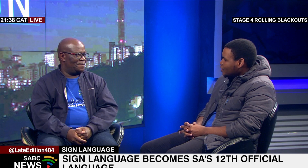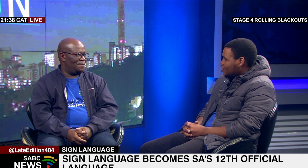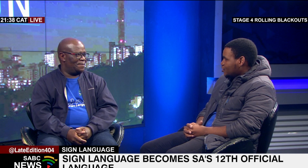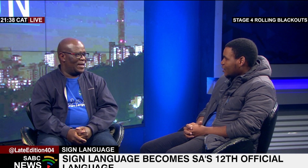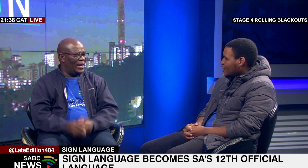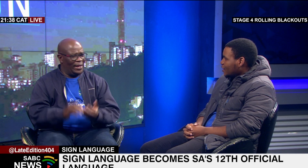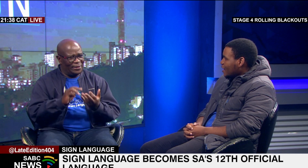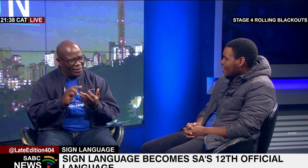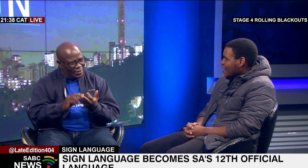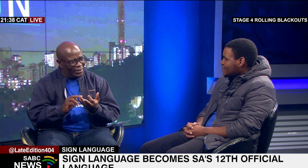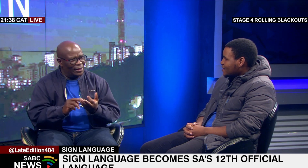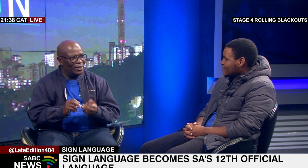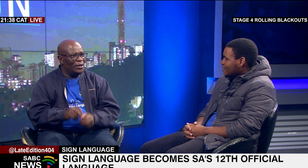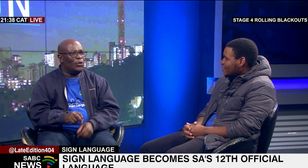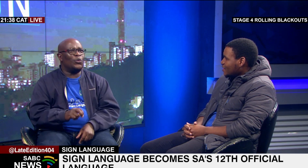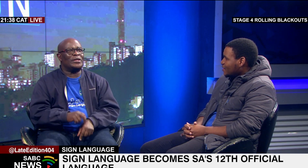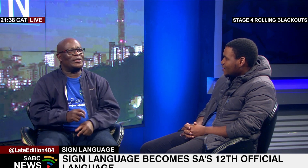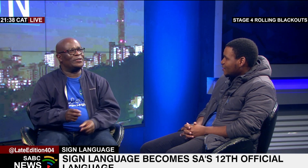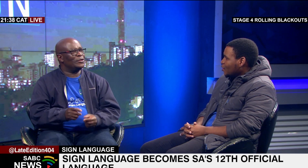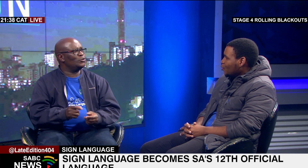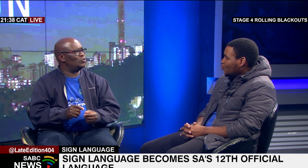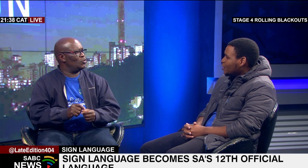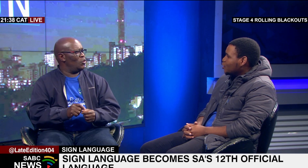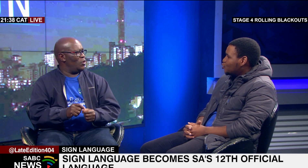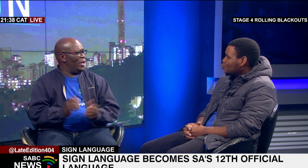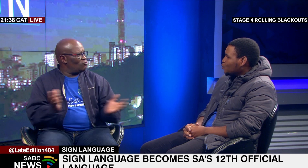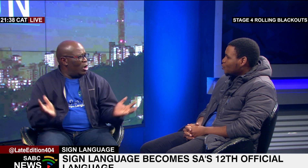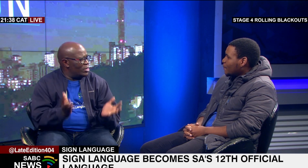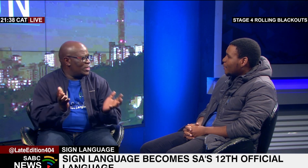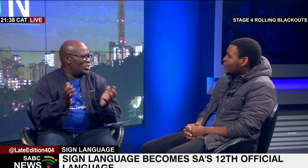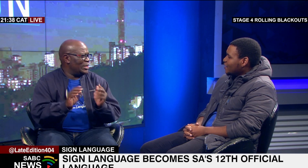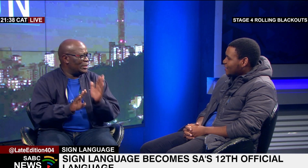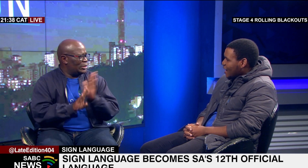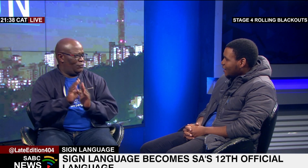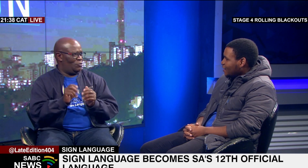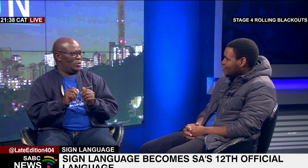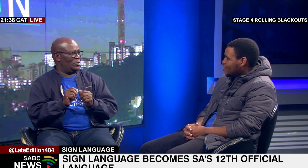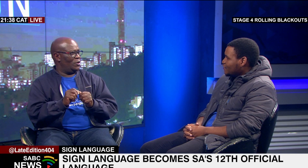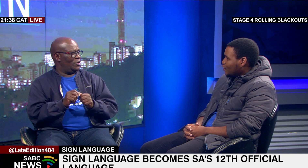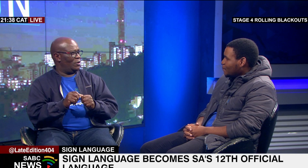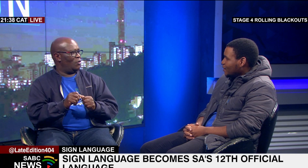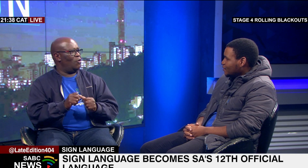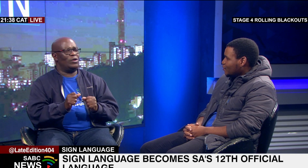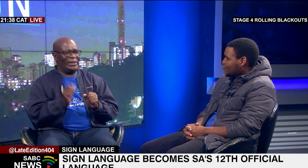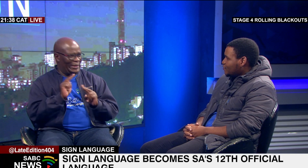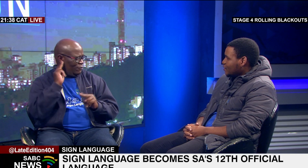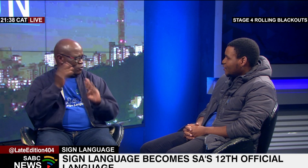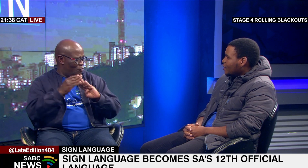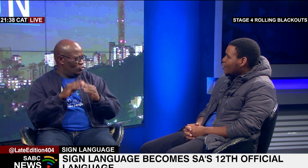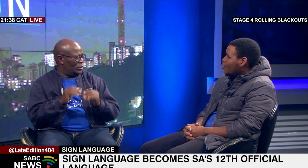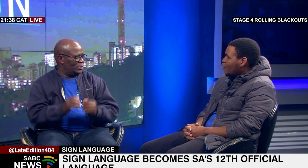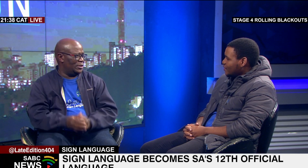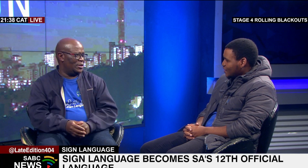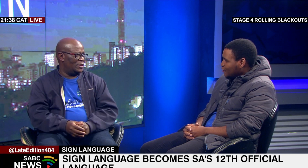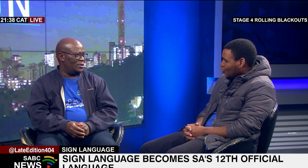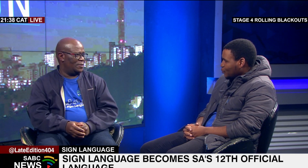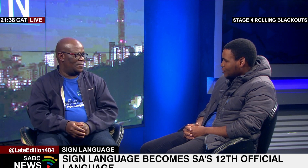bridge access. And thirdly, we need to encourage development of the deaf